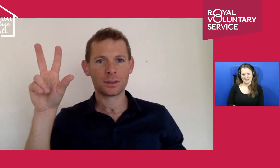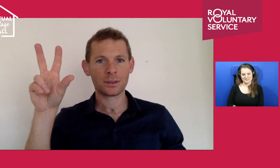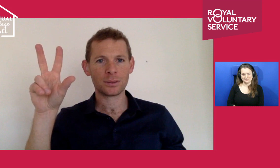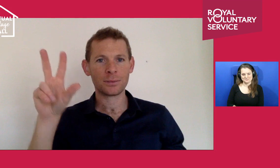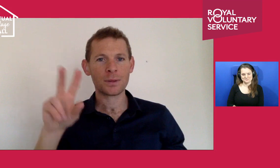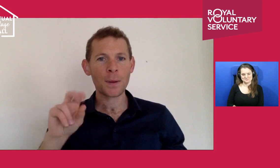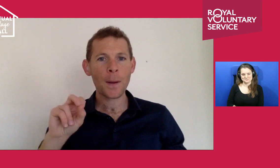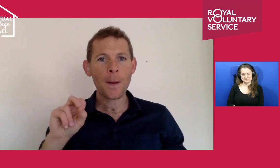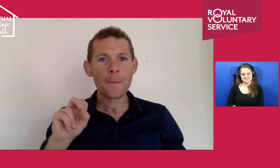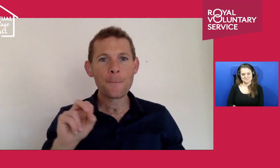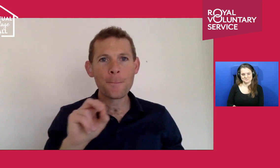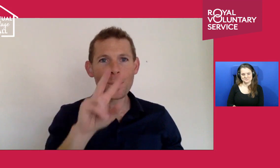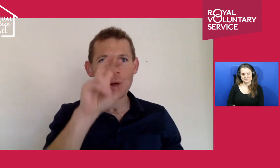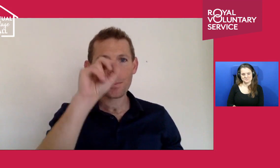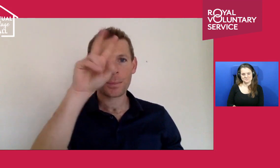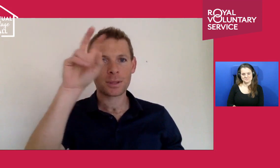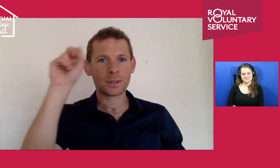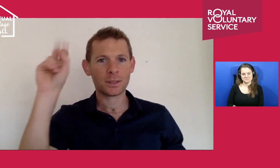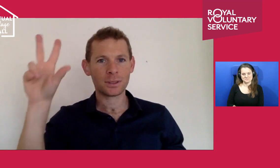purple,